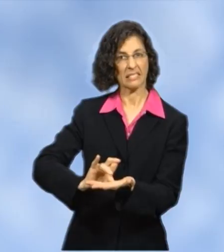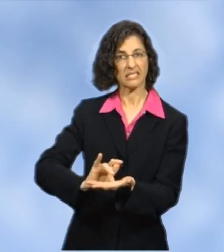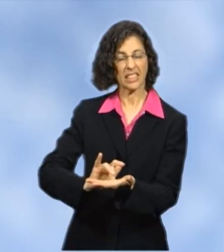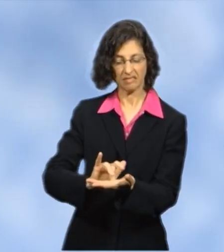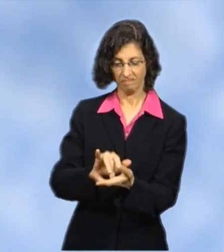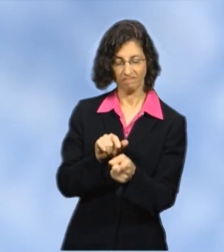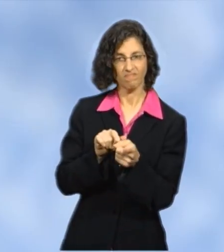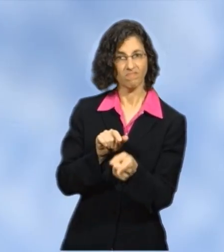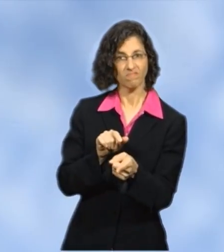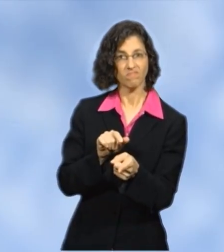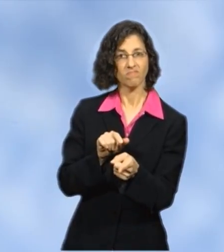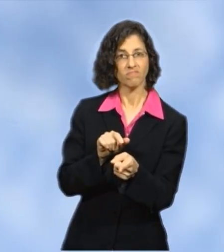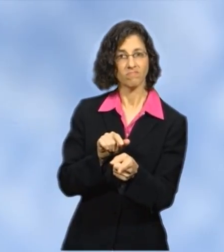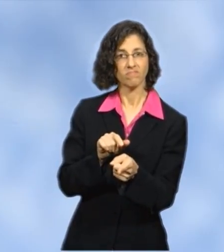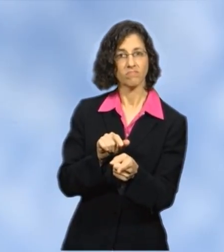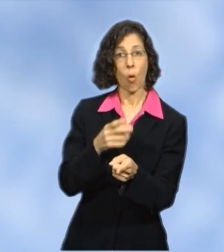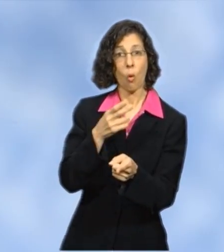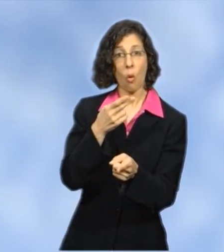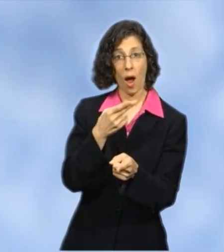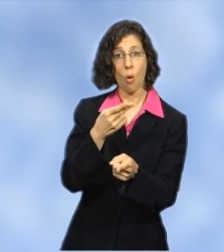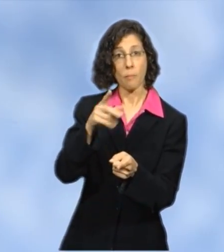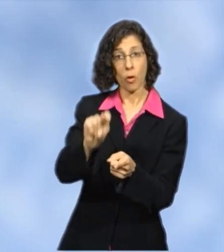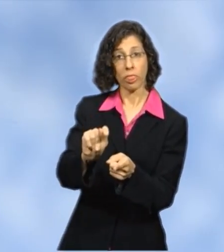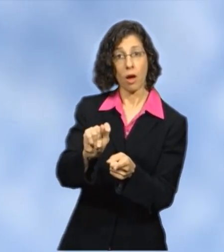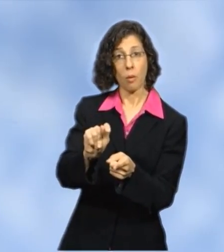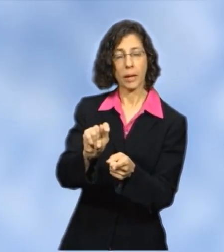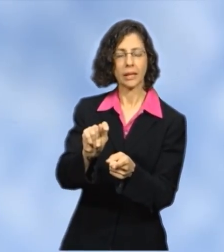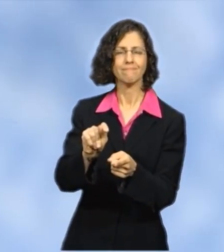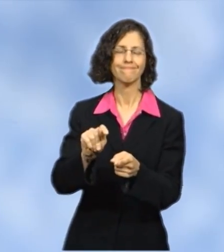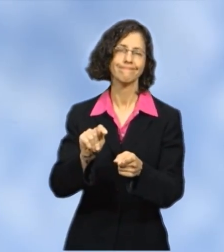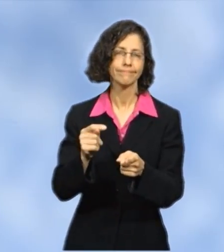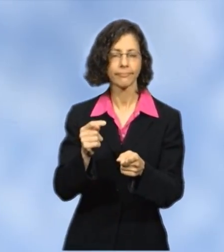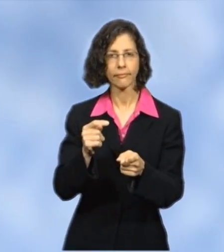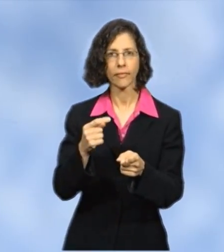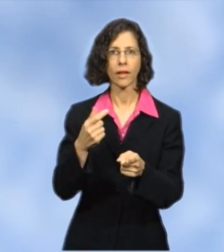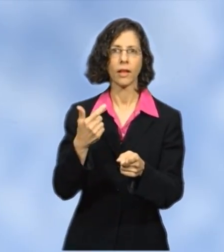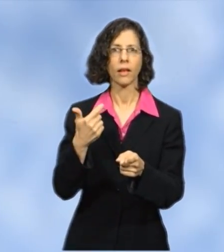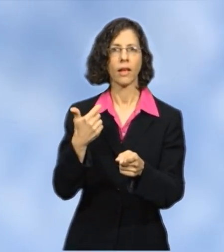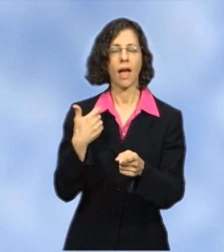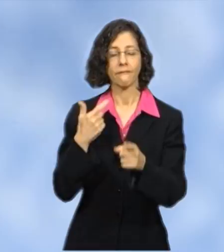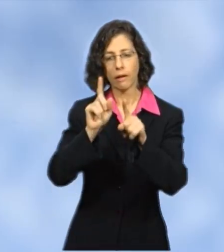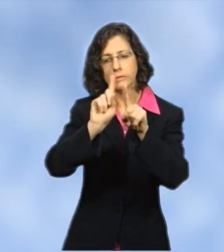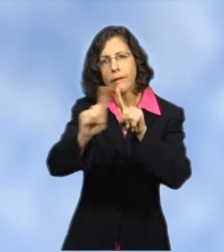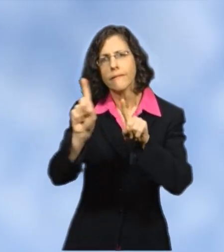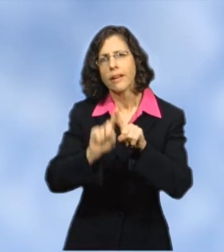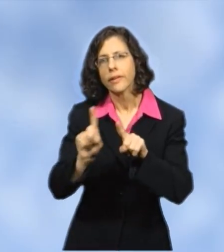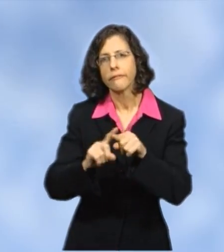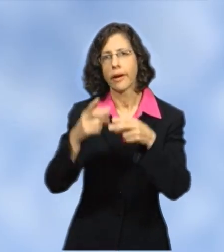Hormone therapy can be done using several different types of